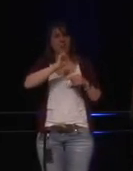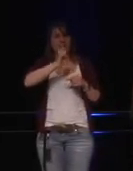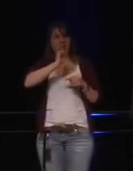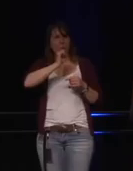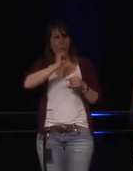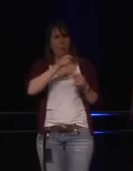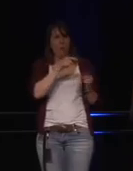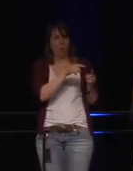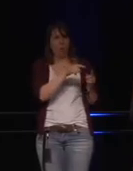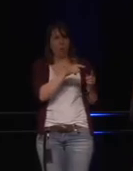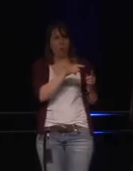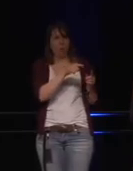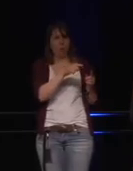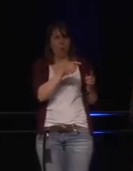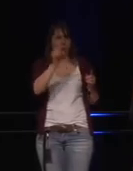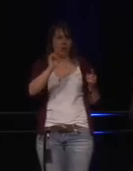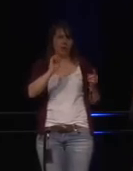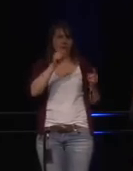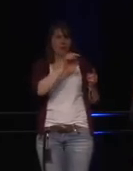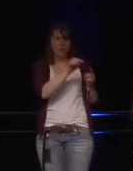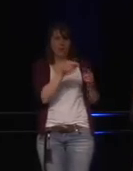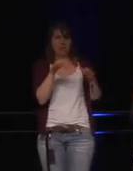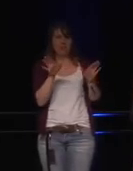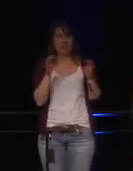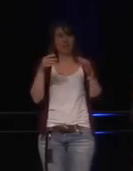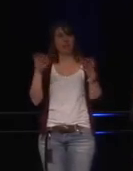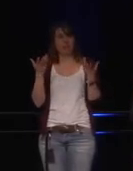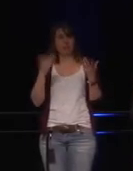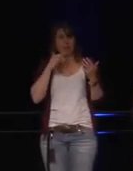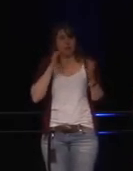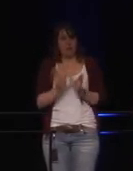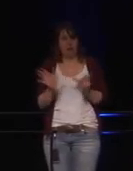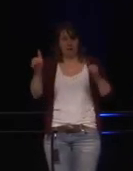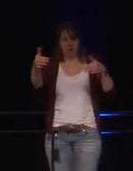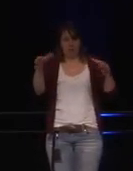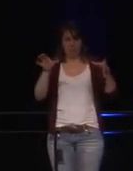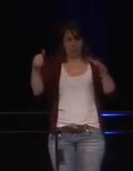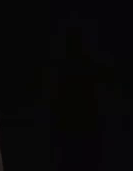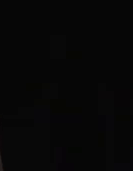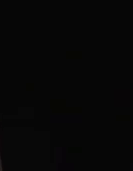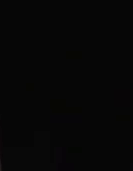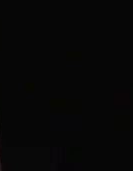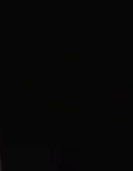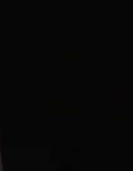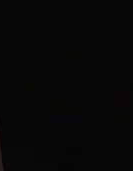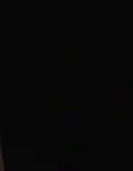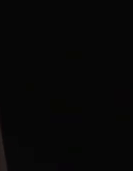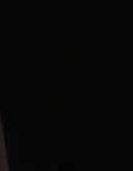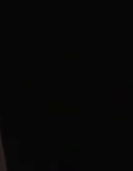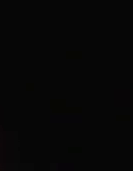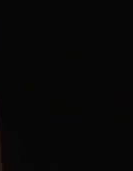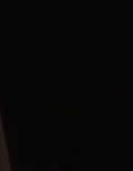there were sensors which were measuring the temperature of the aquarium